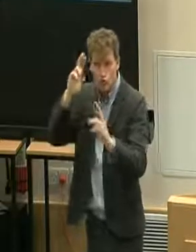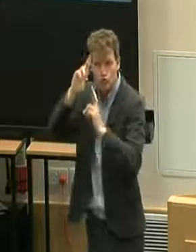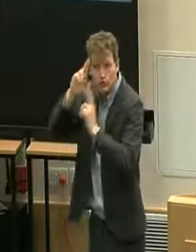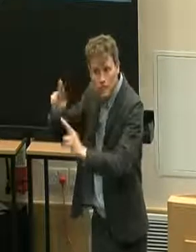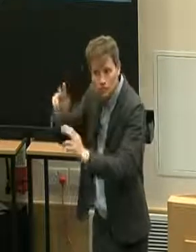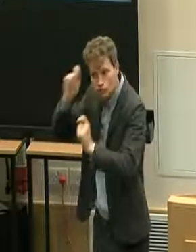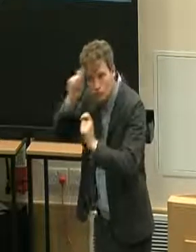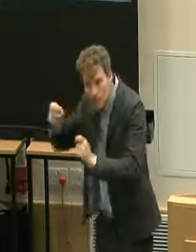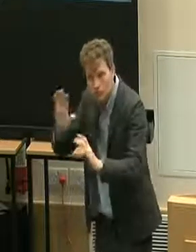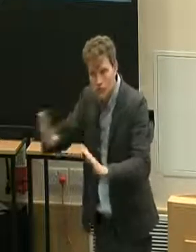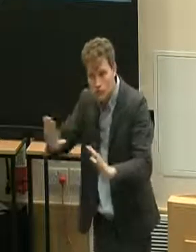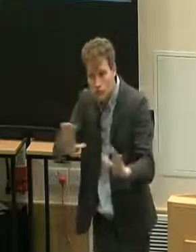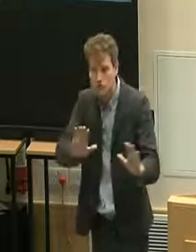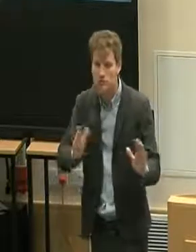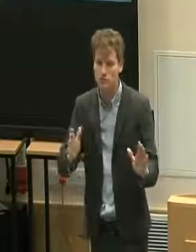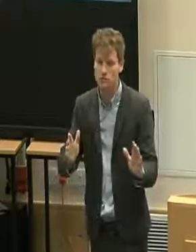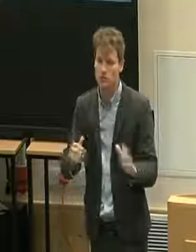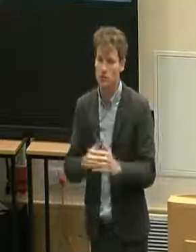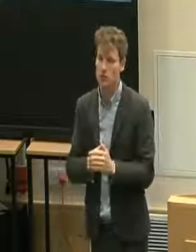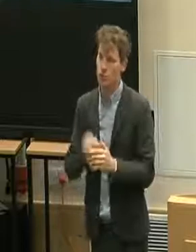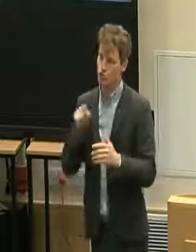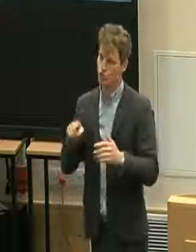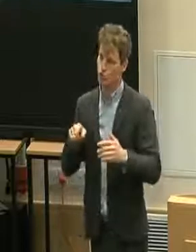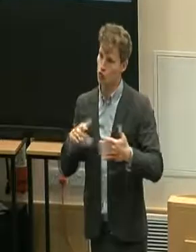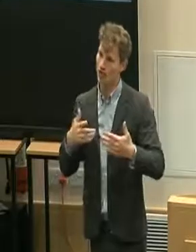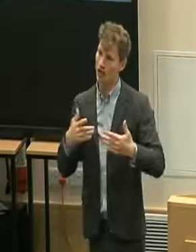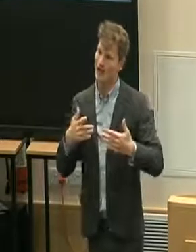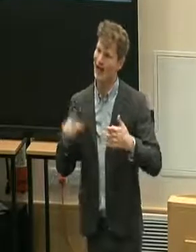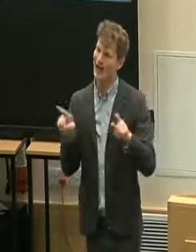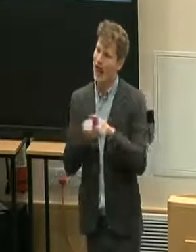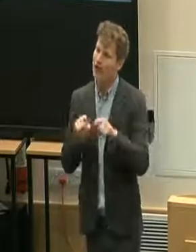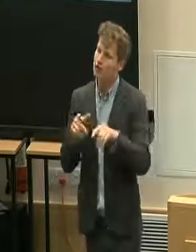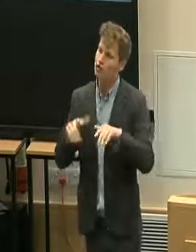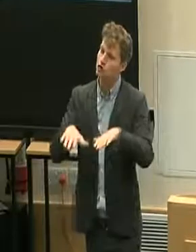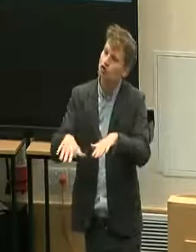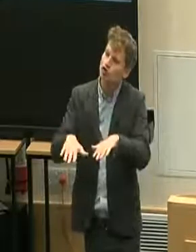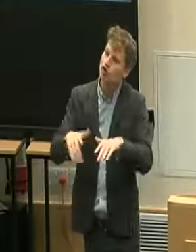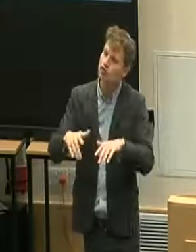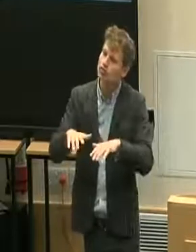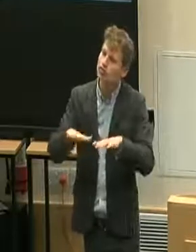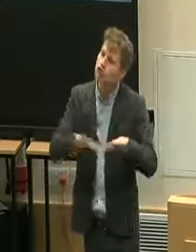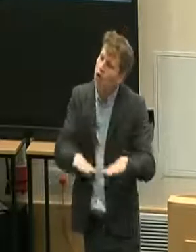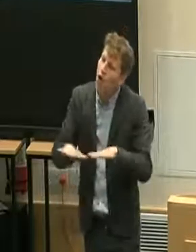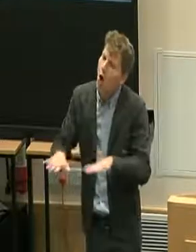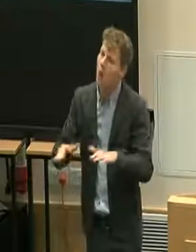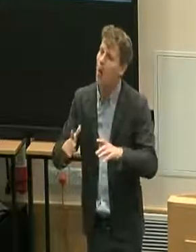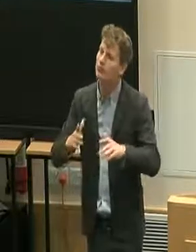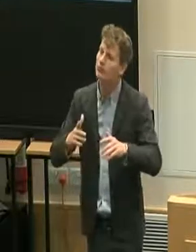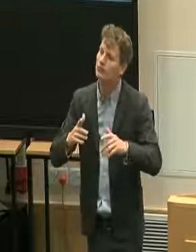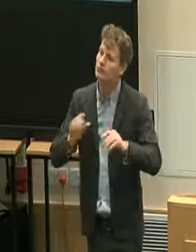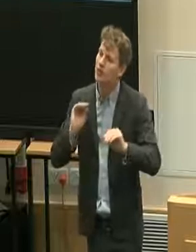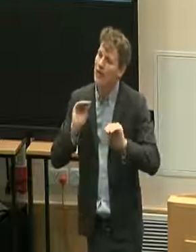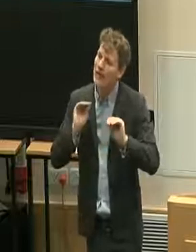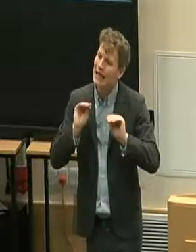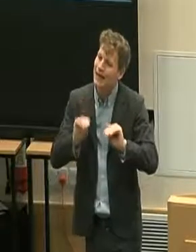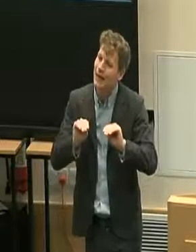progress through the implementation of a right. You don't come down hard and say, in your culture, no